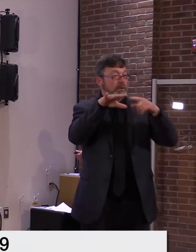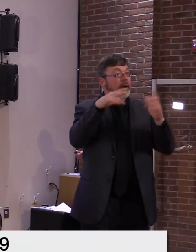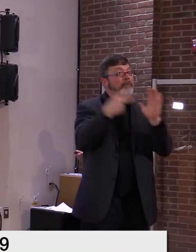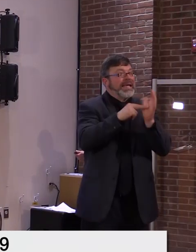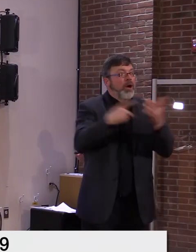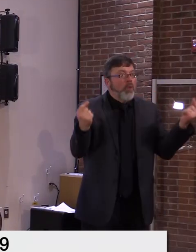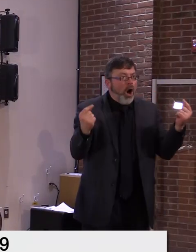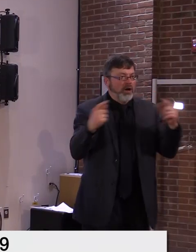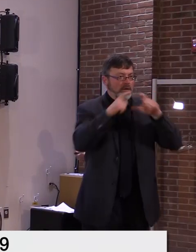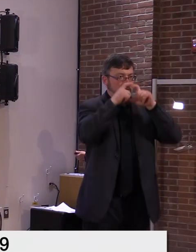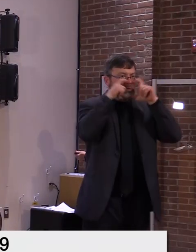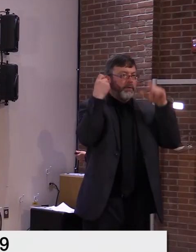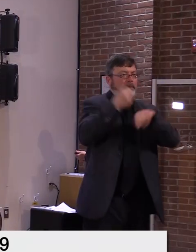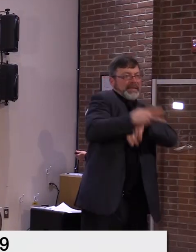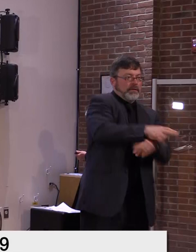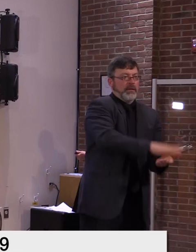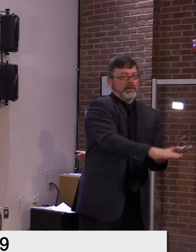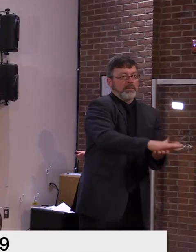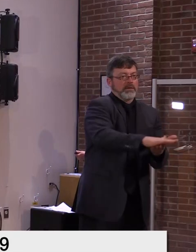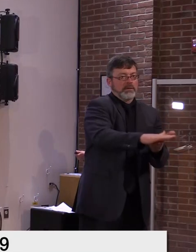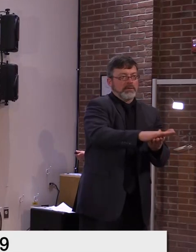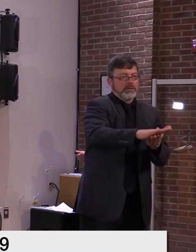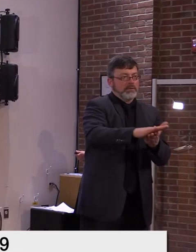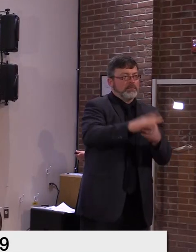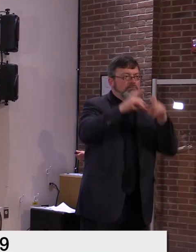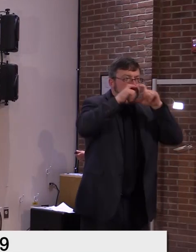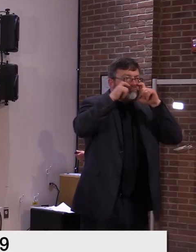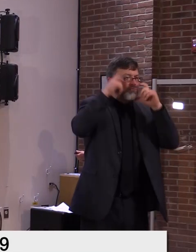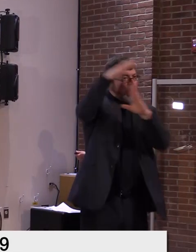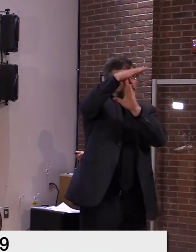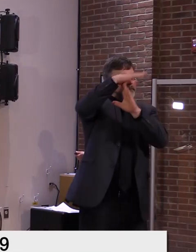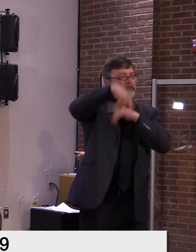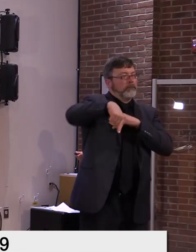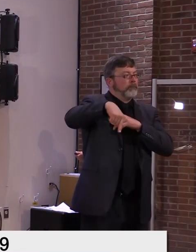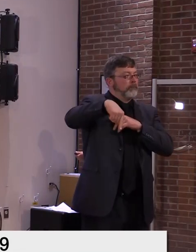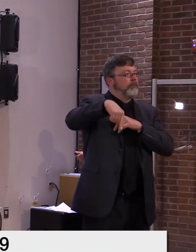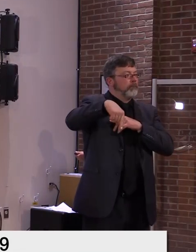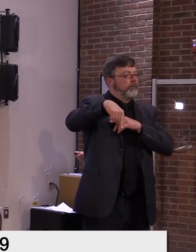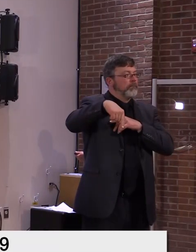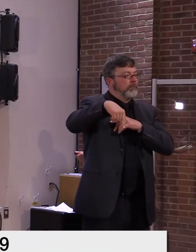do clean and disinfect, soap and water are probably all you need.